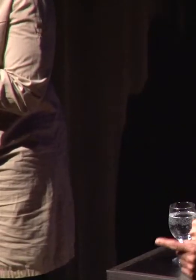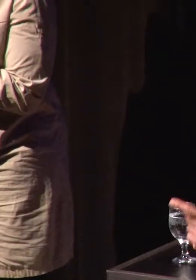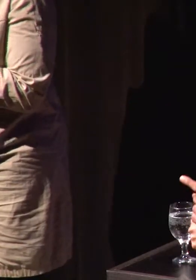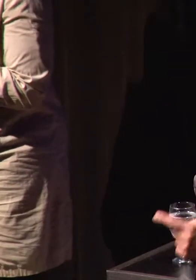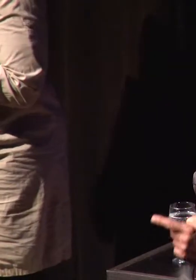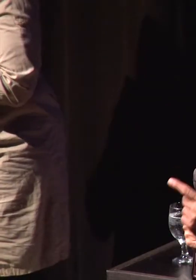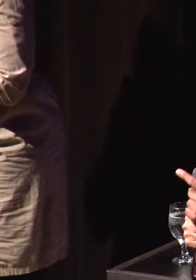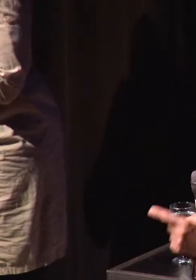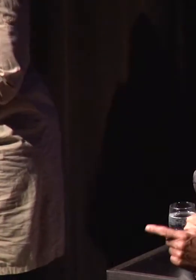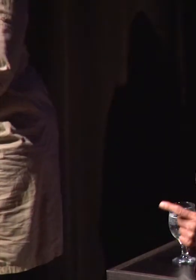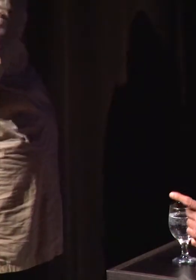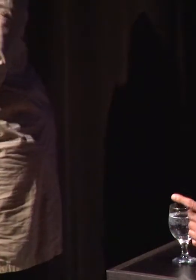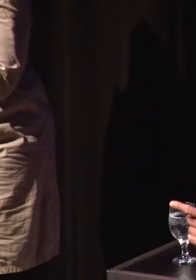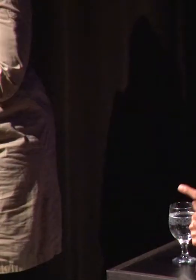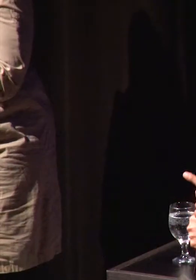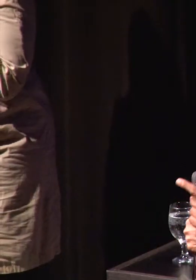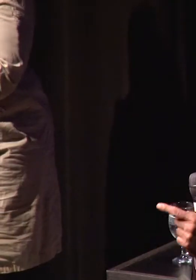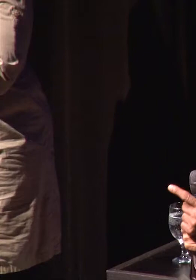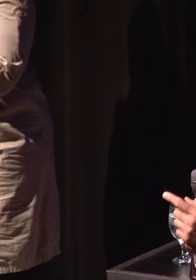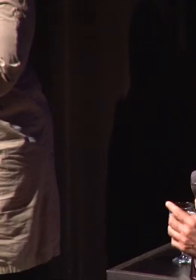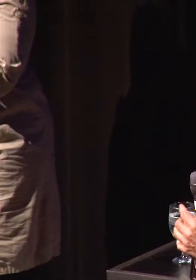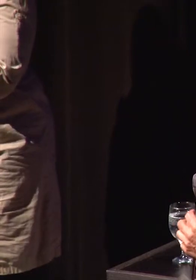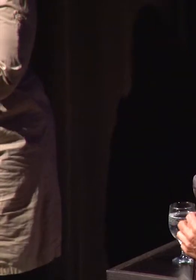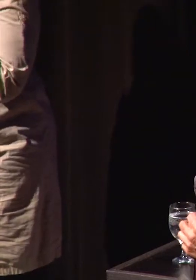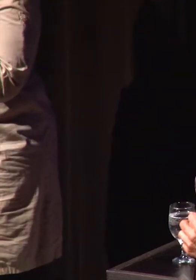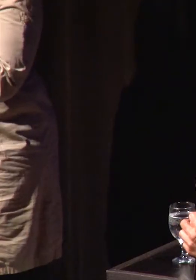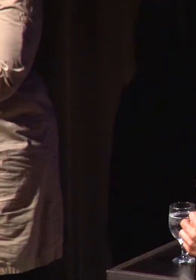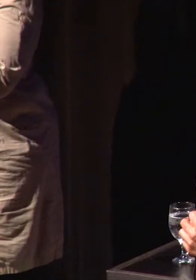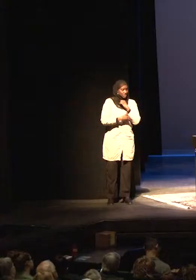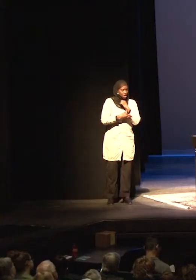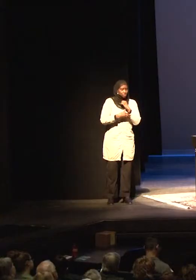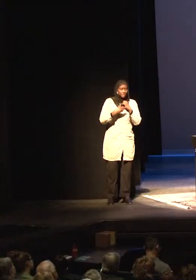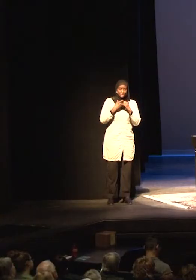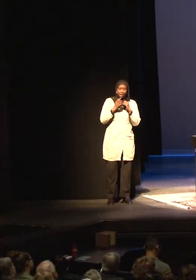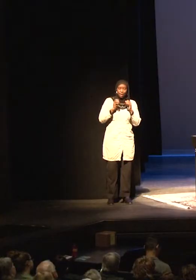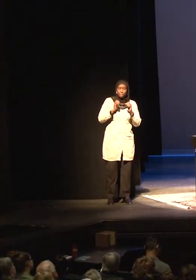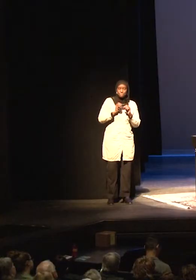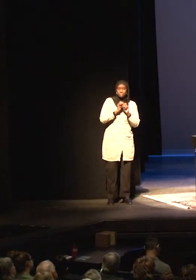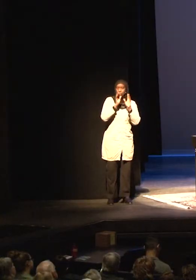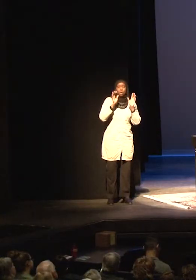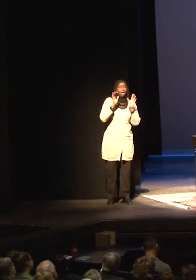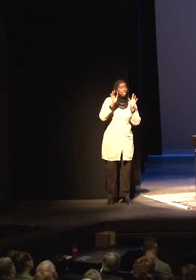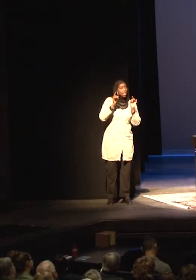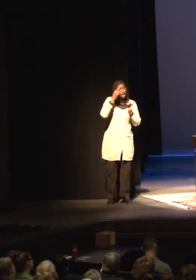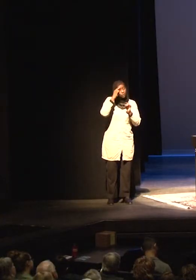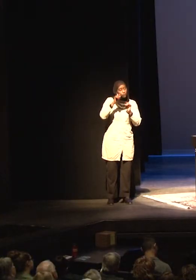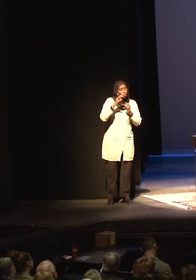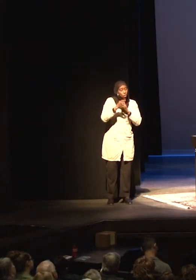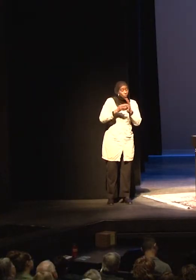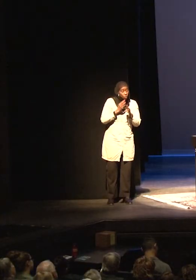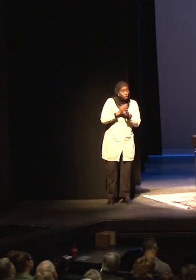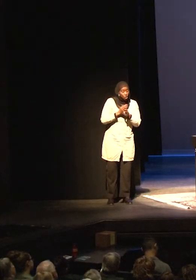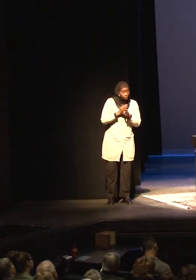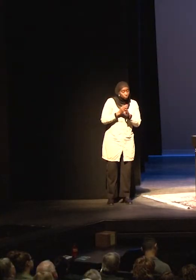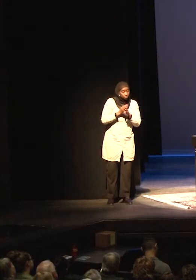this country beacon of hope in the rest of the world. I come from Charlottesville, city of